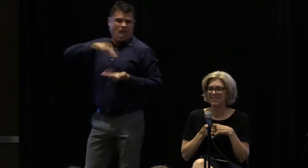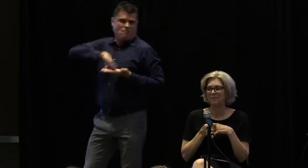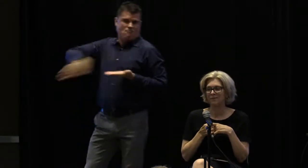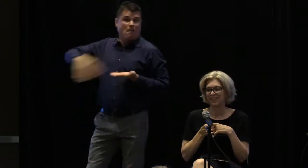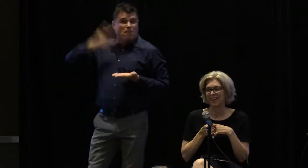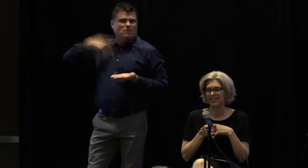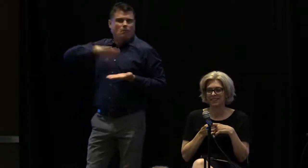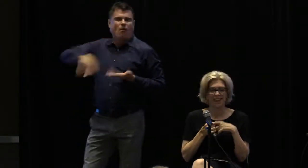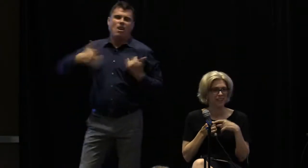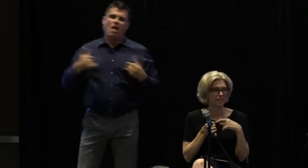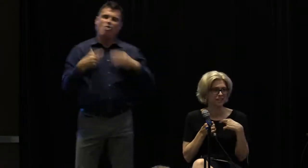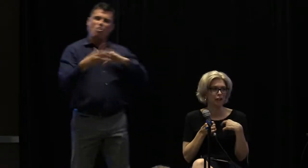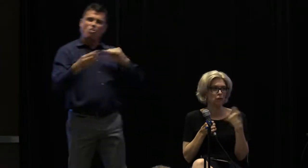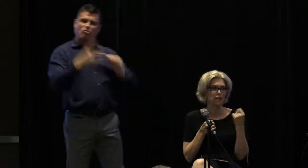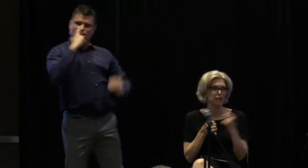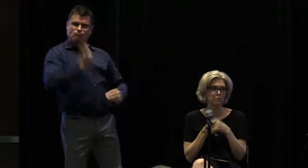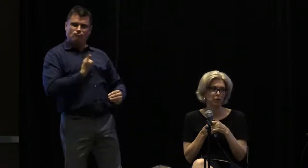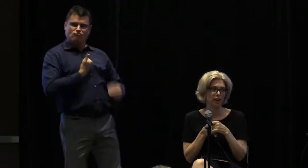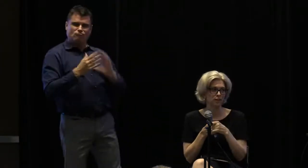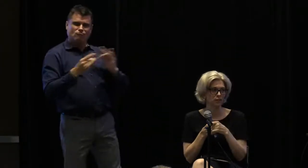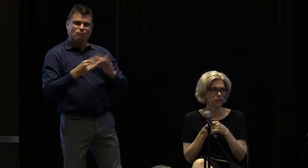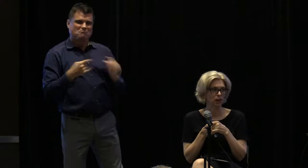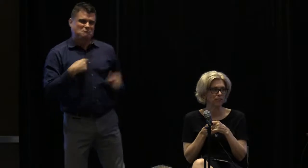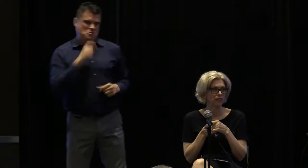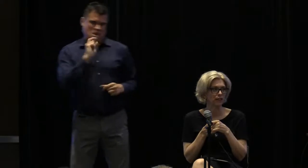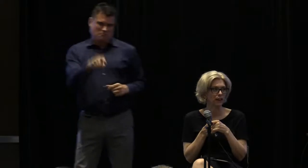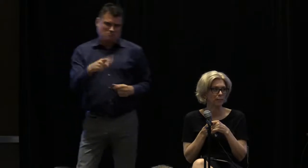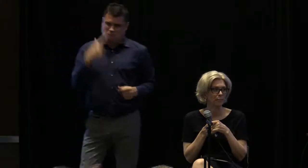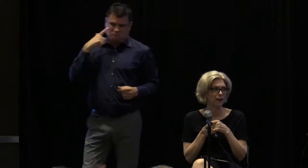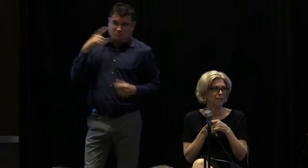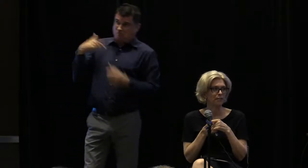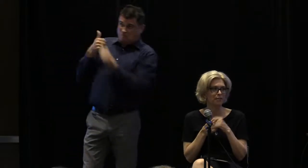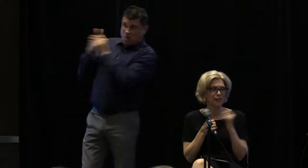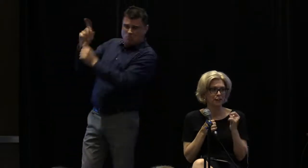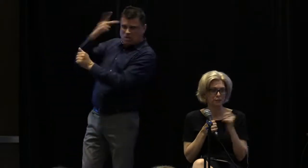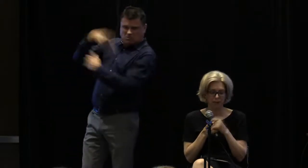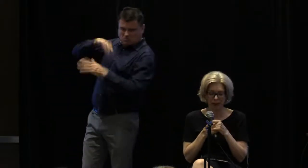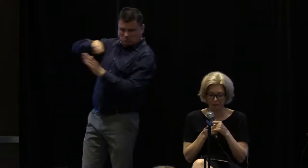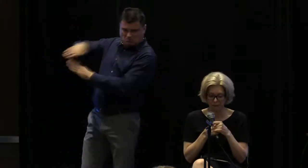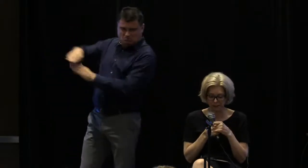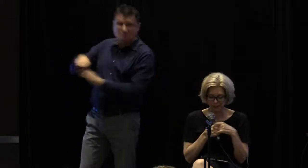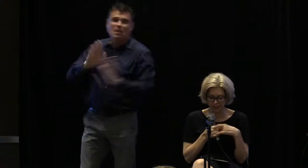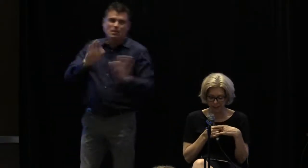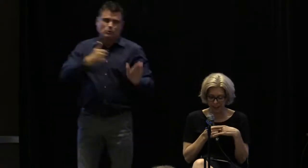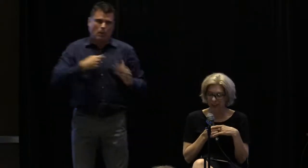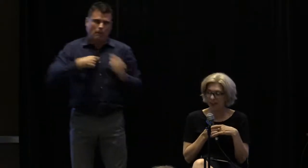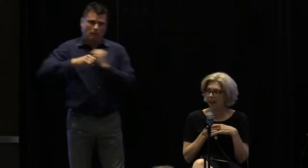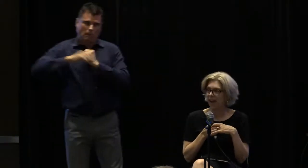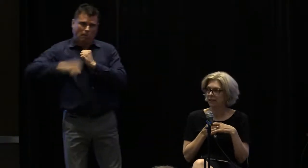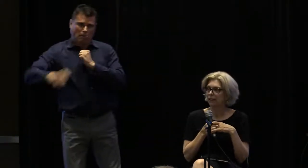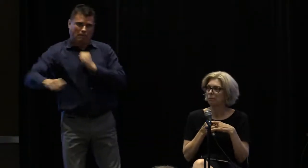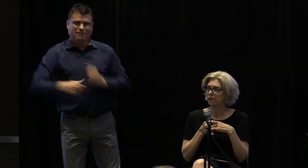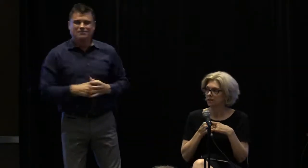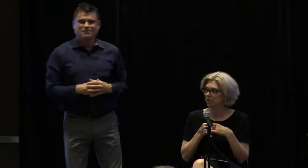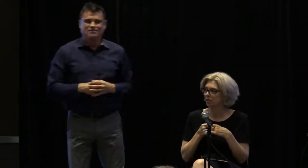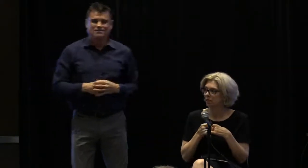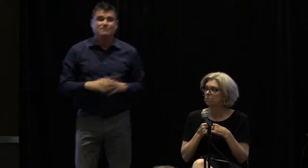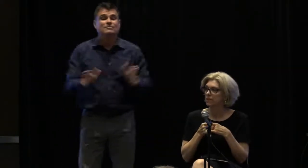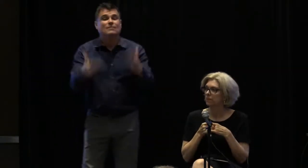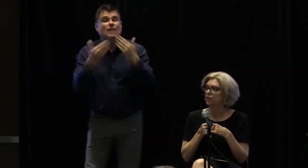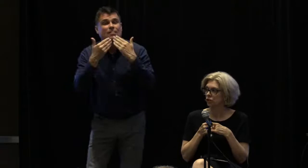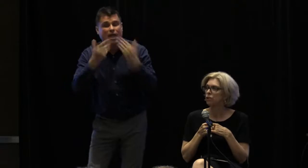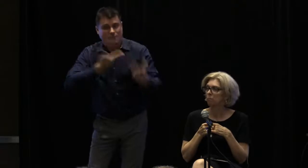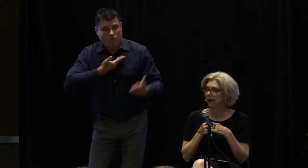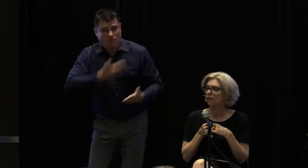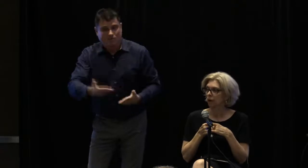And it's been really nice. And Forrest, I'm sorry I took too long. But thank you for having me here tonight. And Minister,